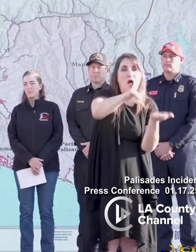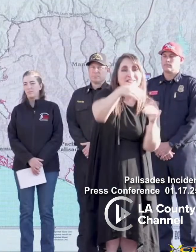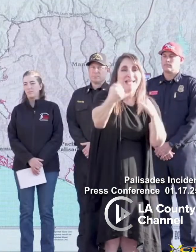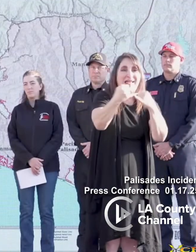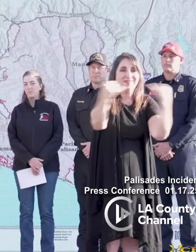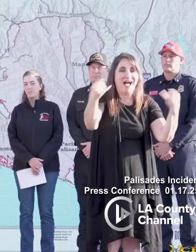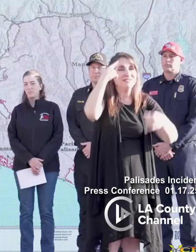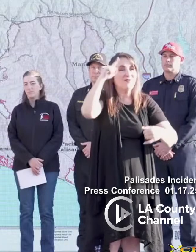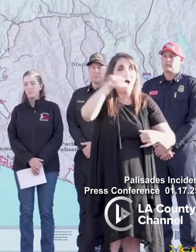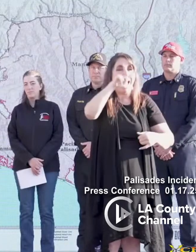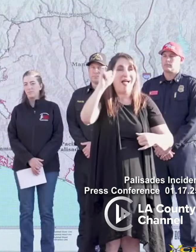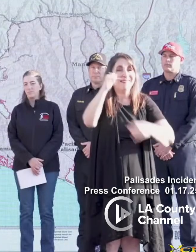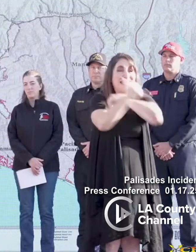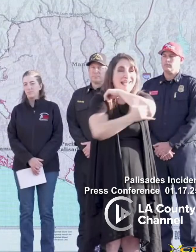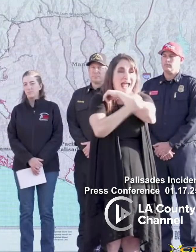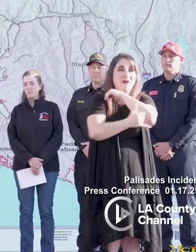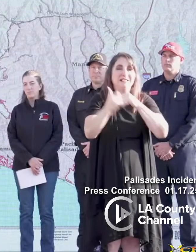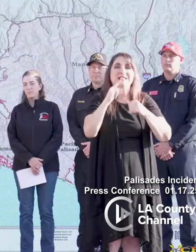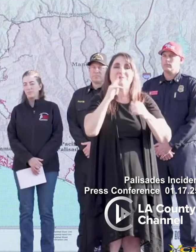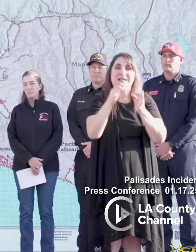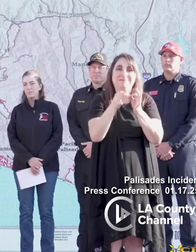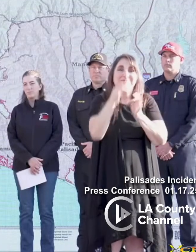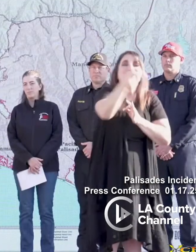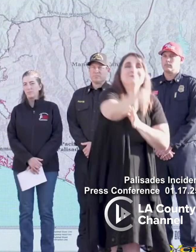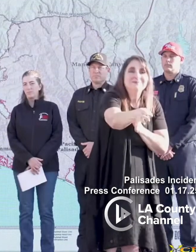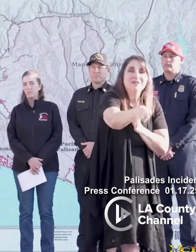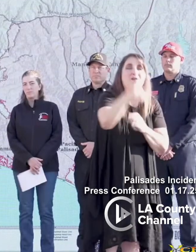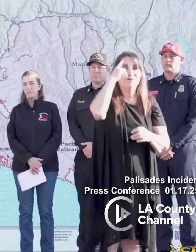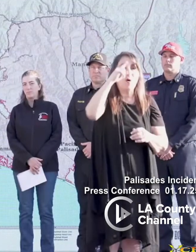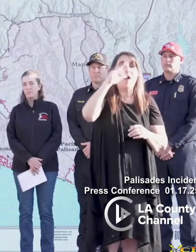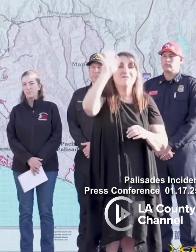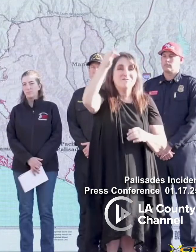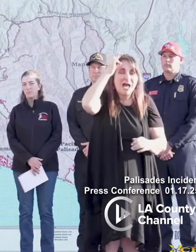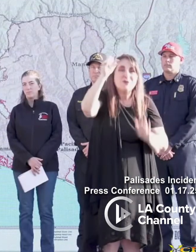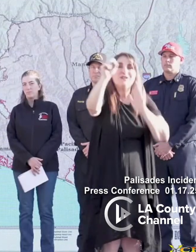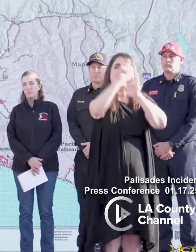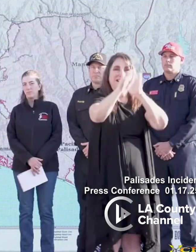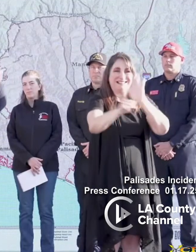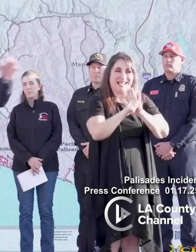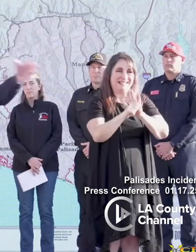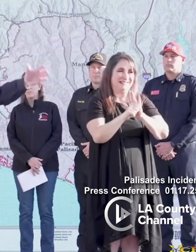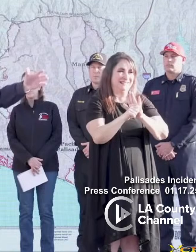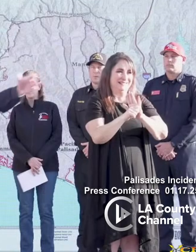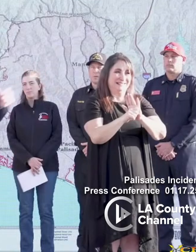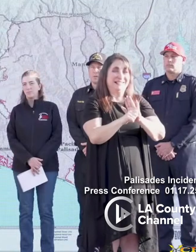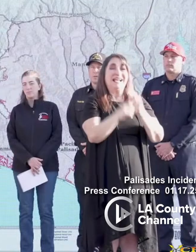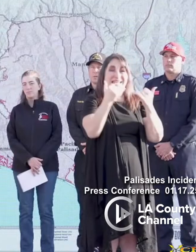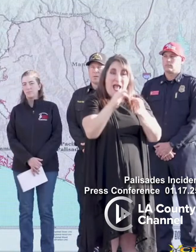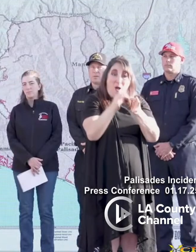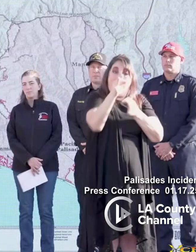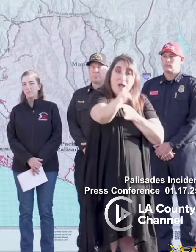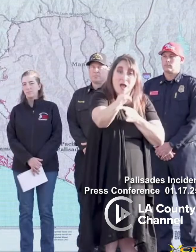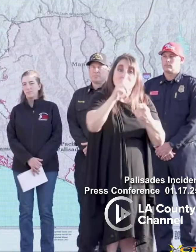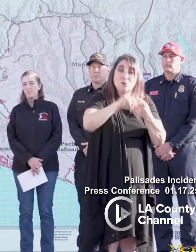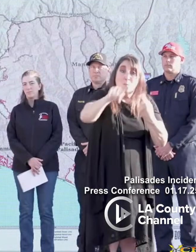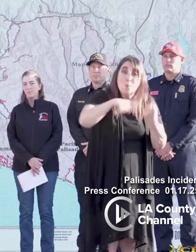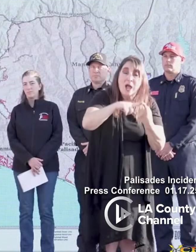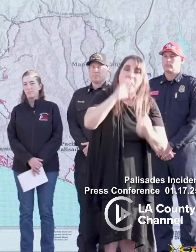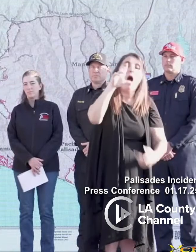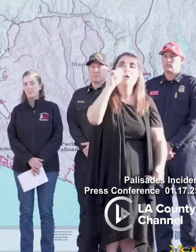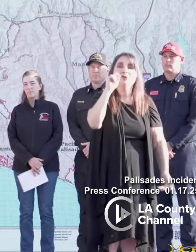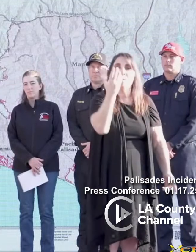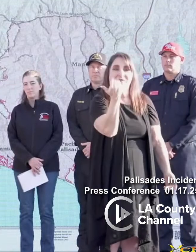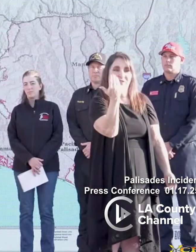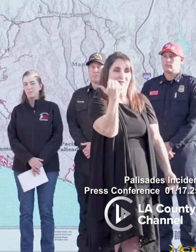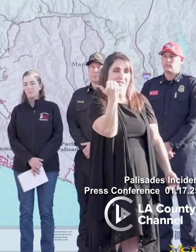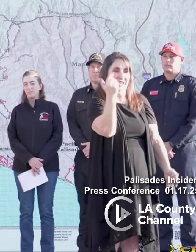County have been extended for income taxation, federal and state, all the way to October 15th. That's for payment,